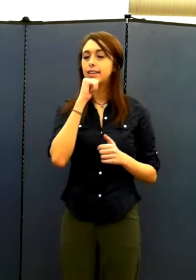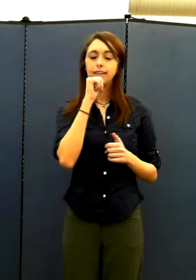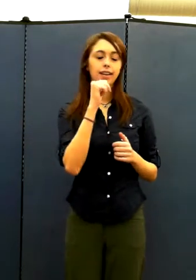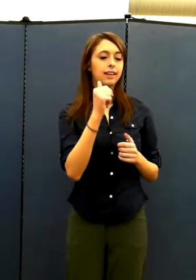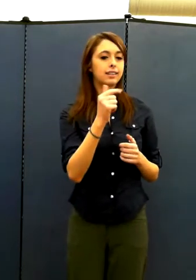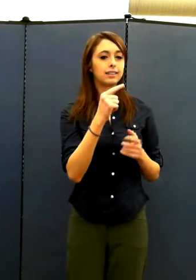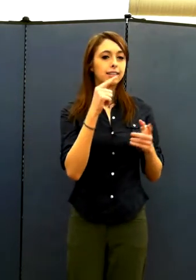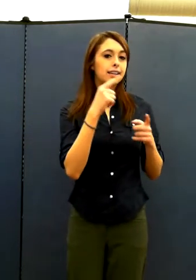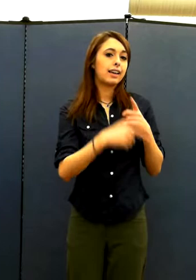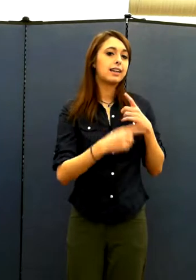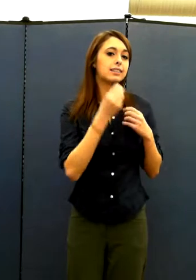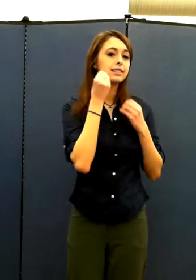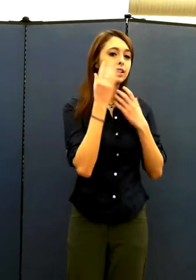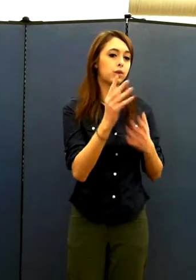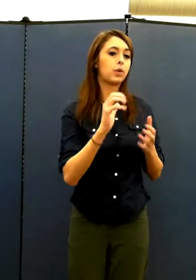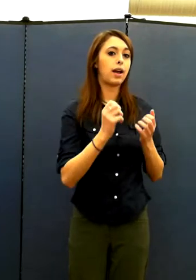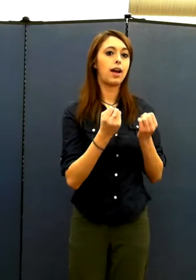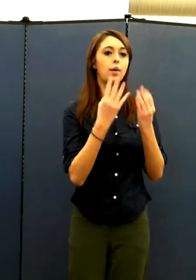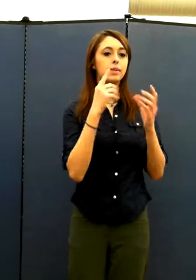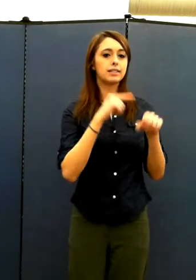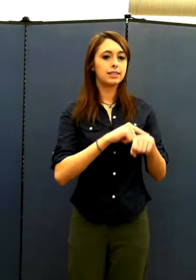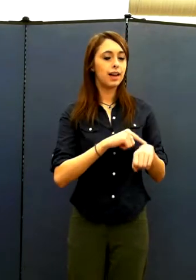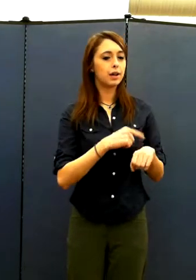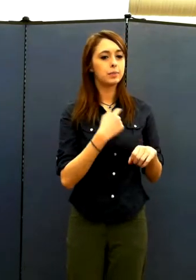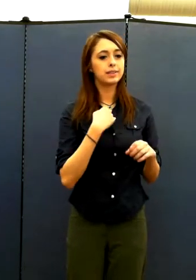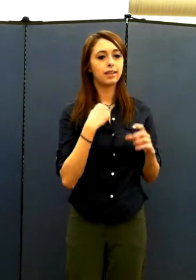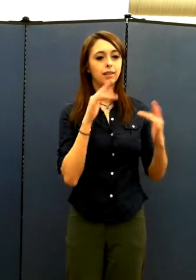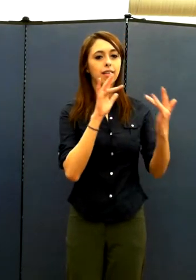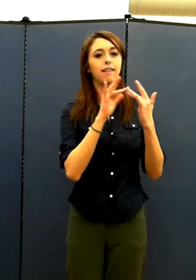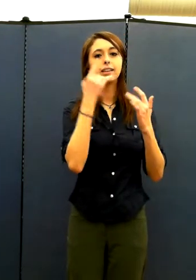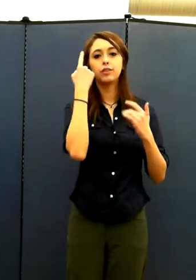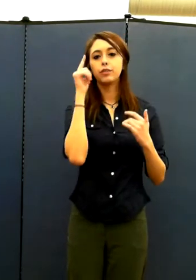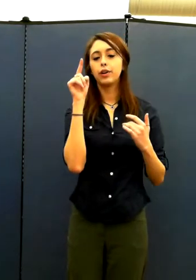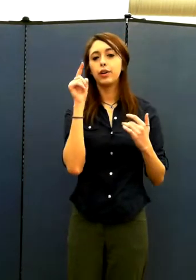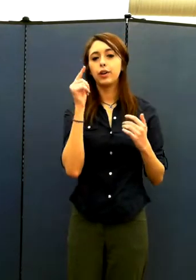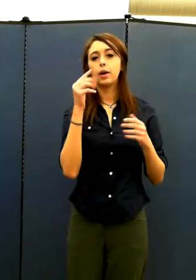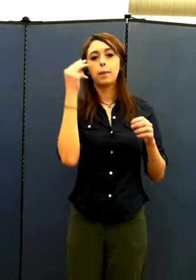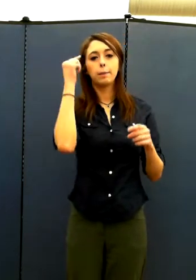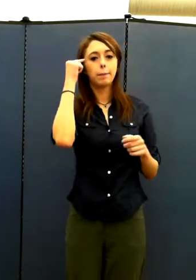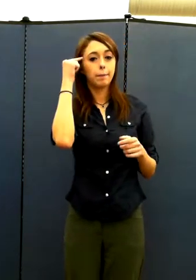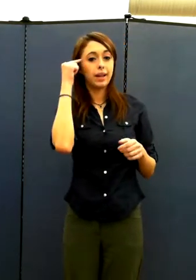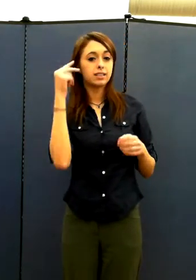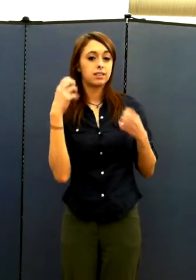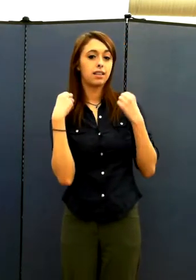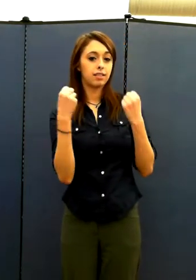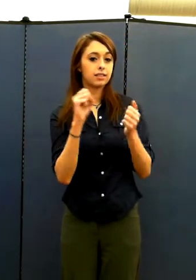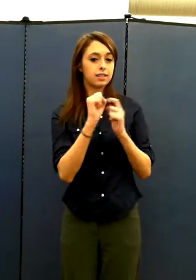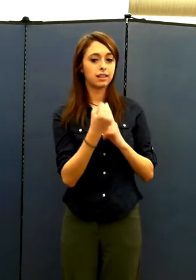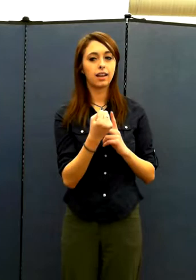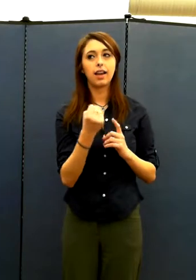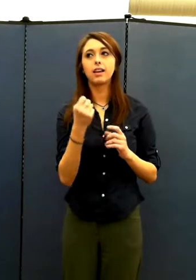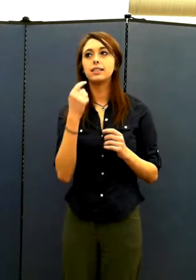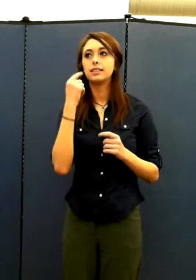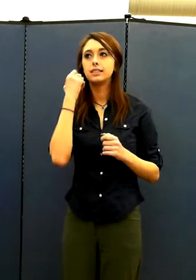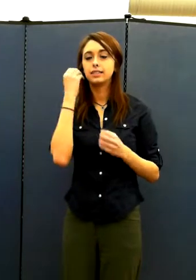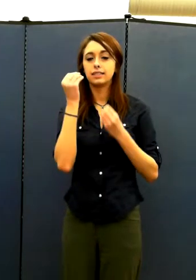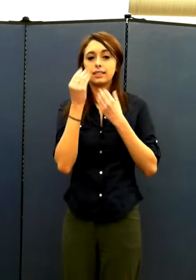contacted for mental health assignments. And I literally say the exact same time every time they contact me. I say, I'm sorry,